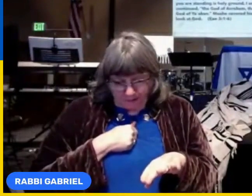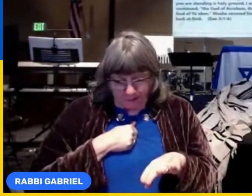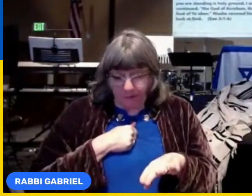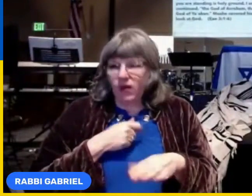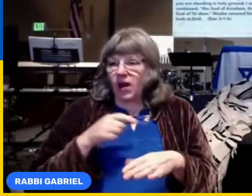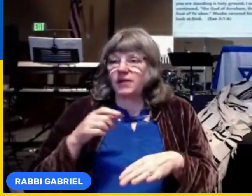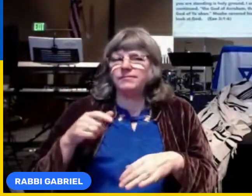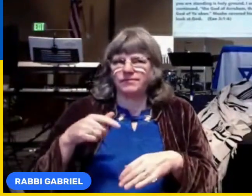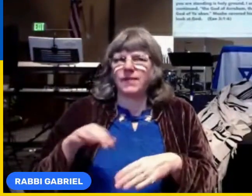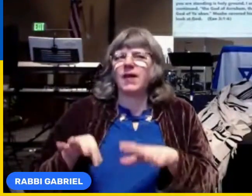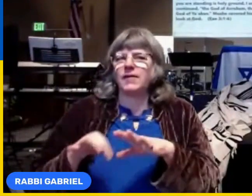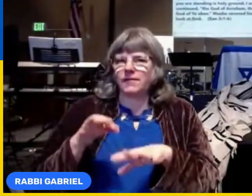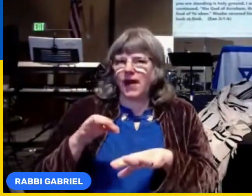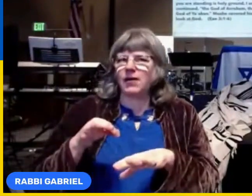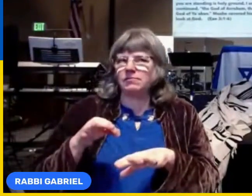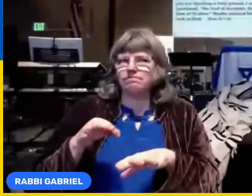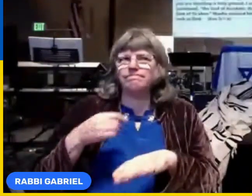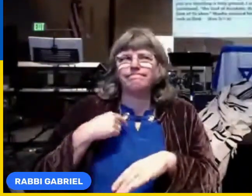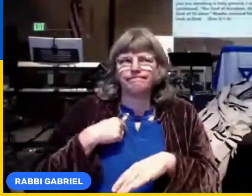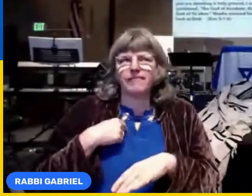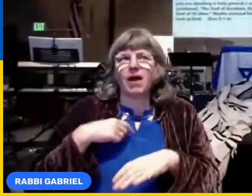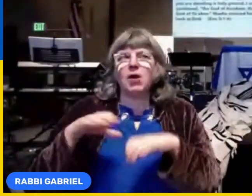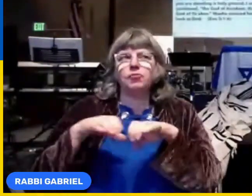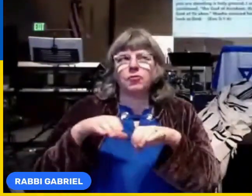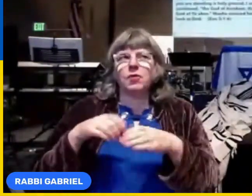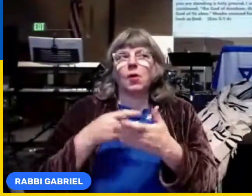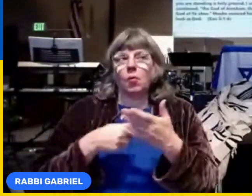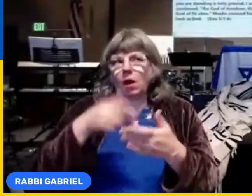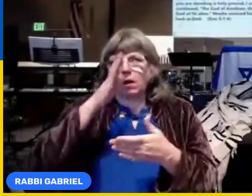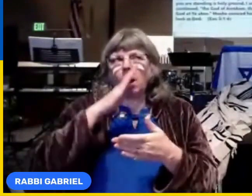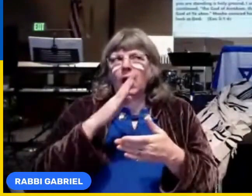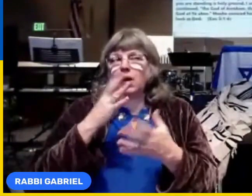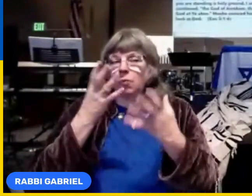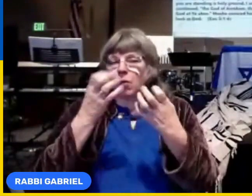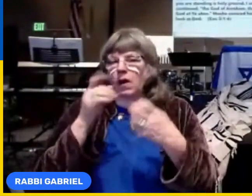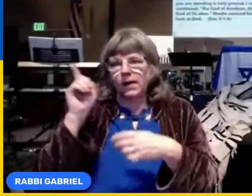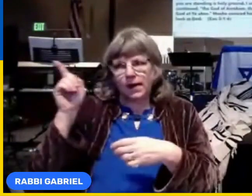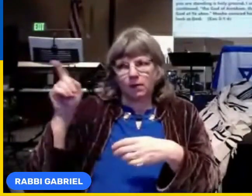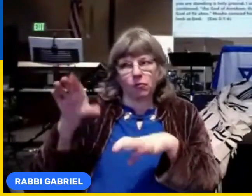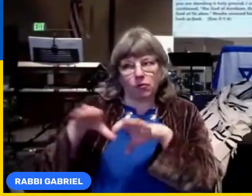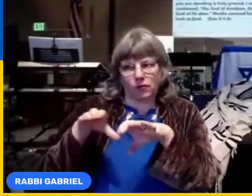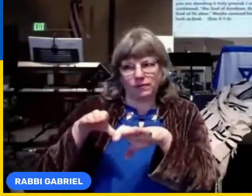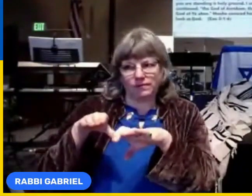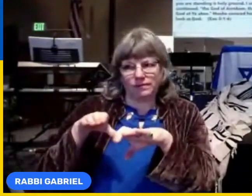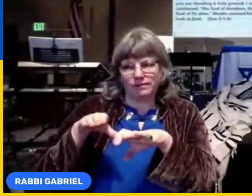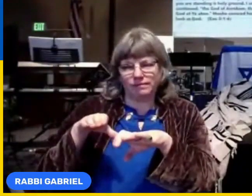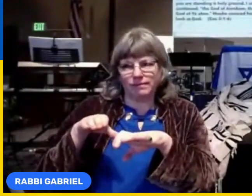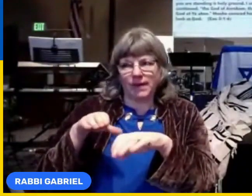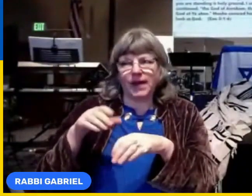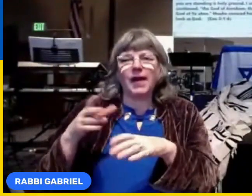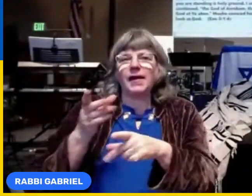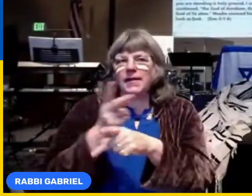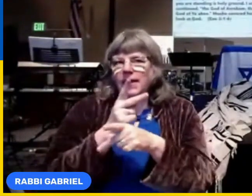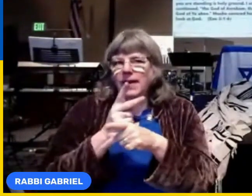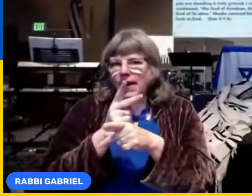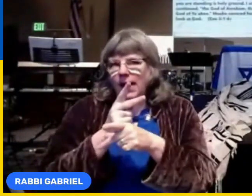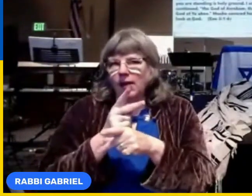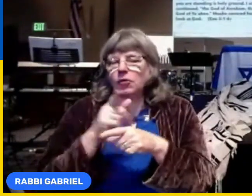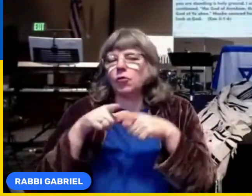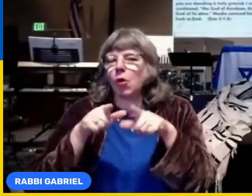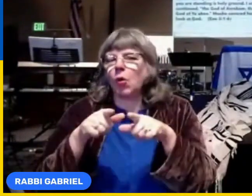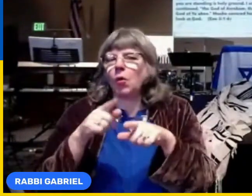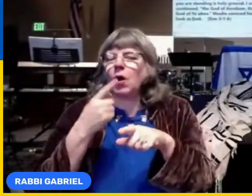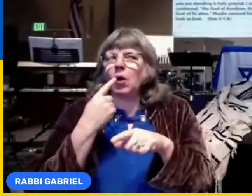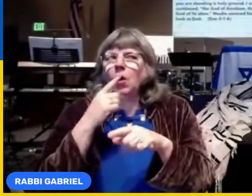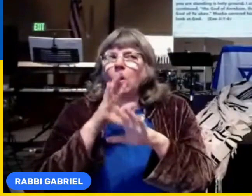thing that Hashem wanted him to do. And that was to go to a quiet